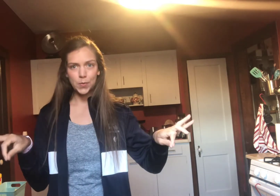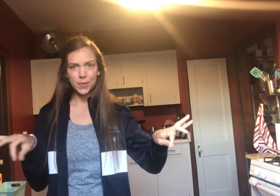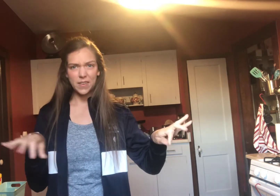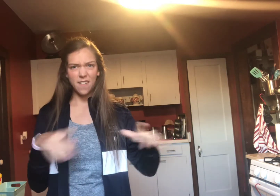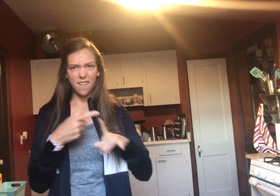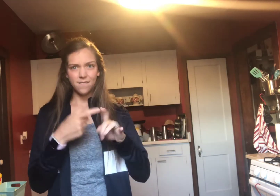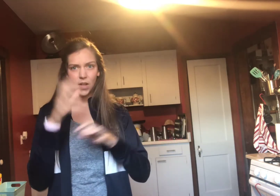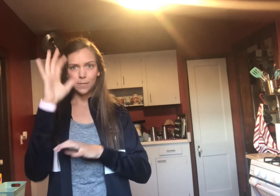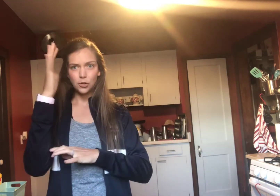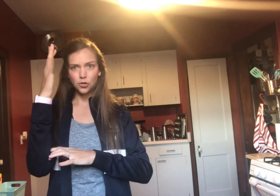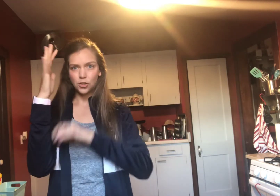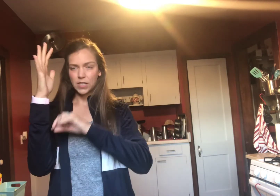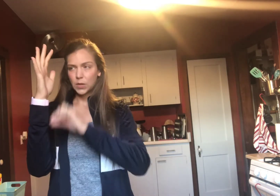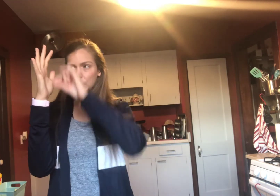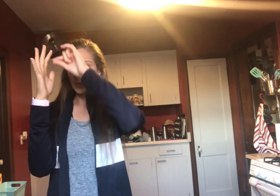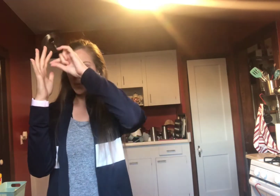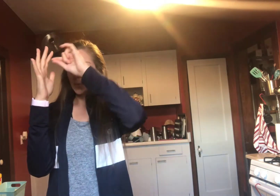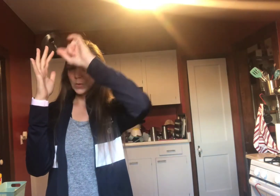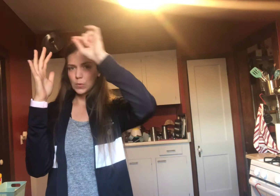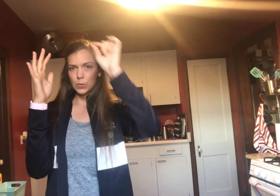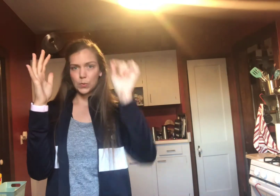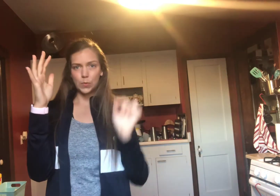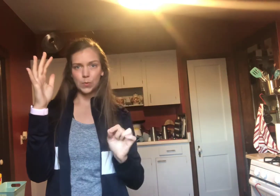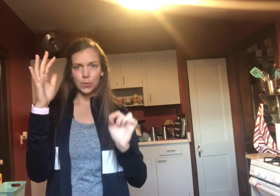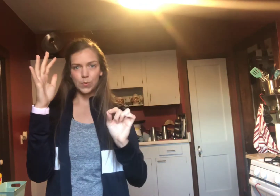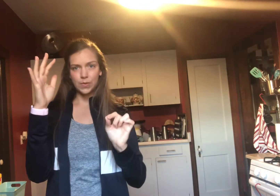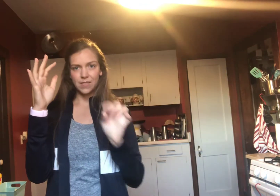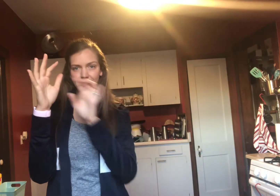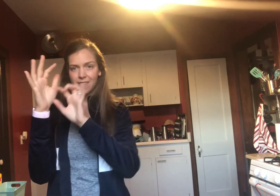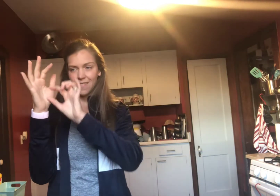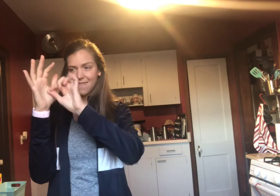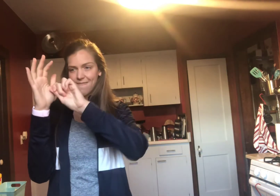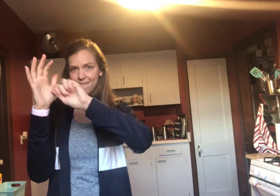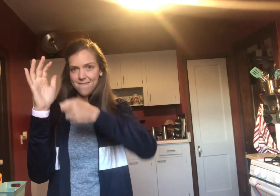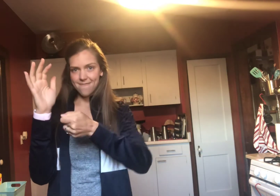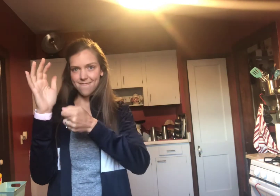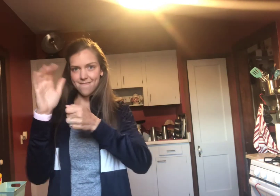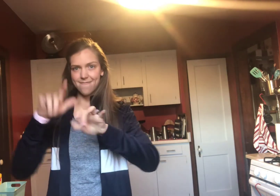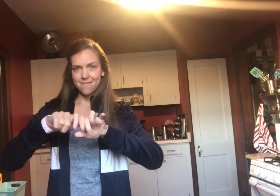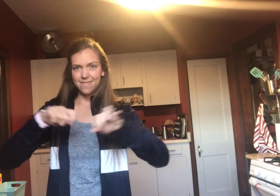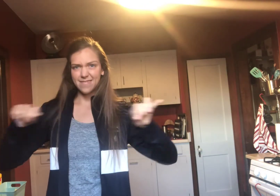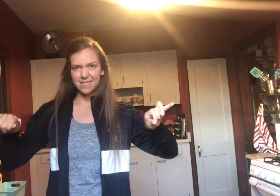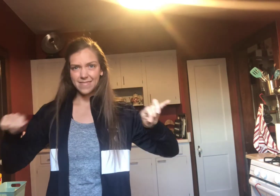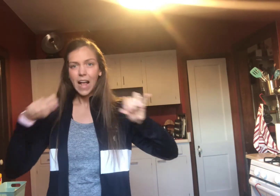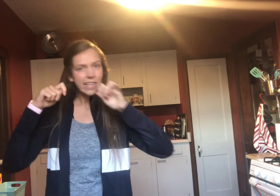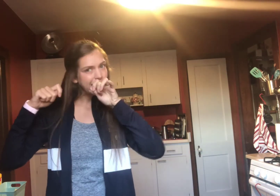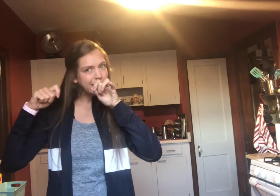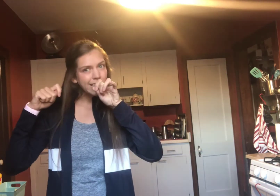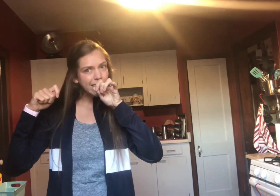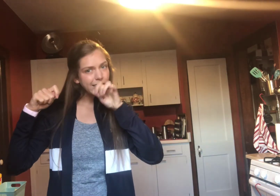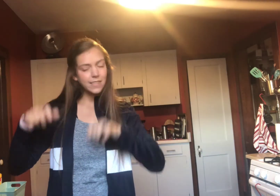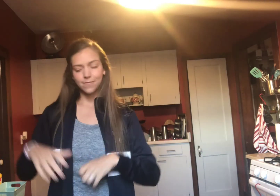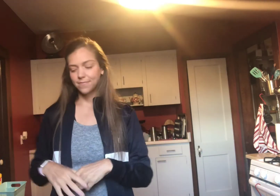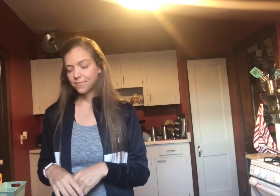All right, our next title is Bamboo, Please. And bamboo is what pandas eat. They're big, long sticks on special kinds of